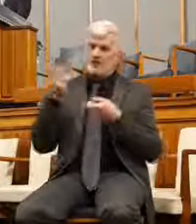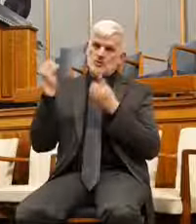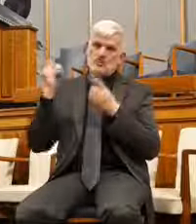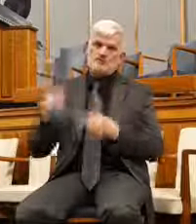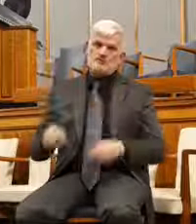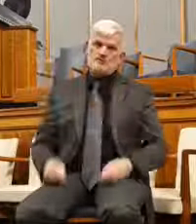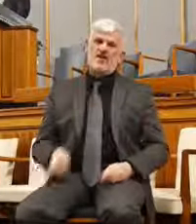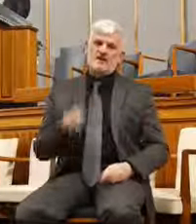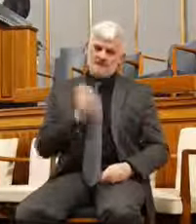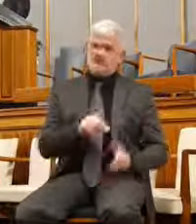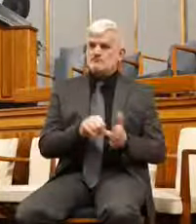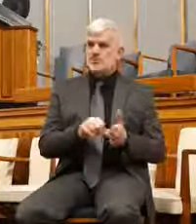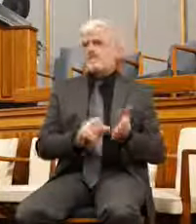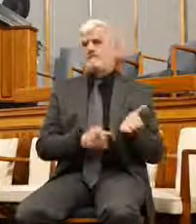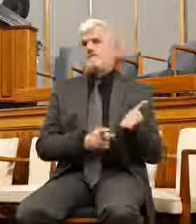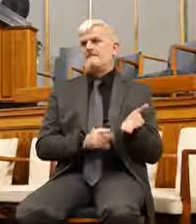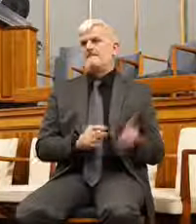real problem.